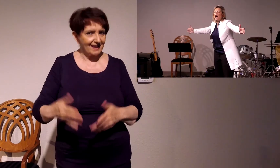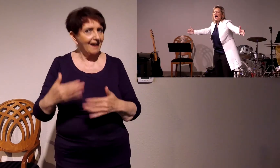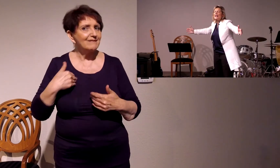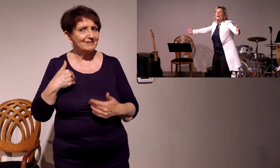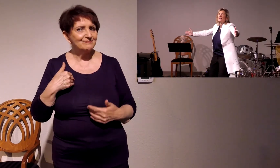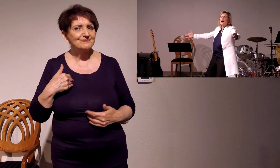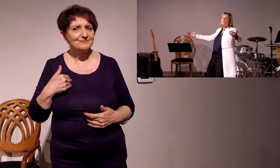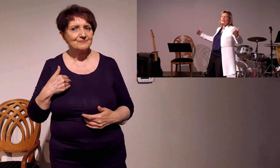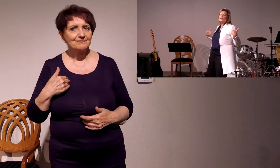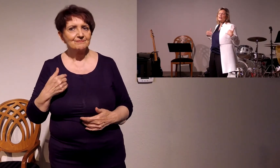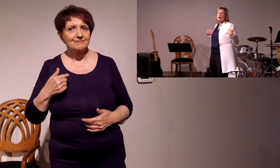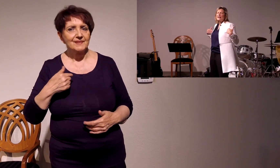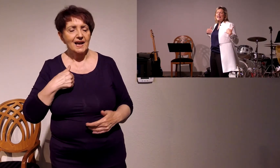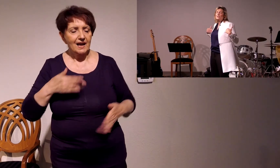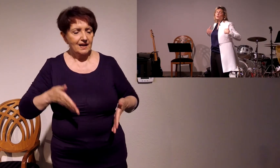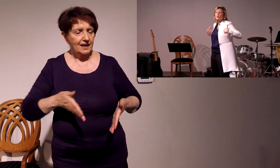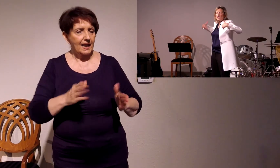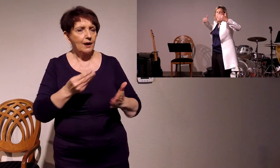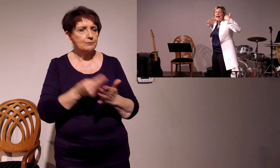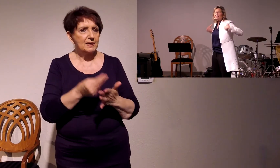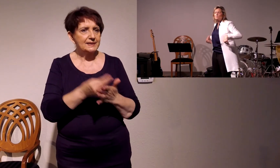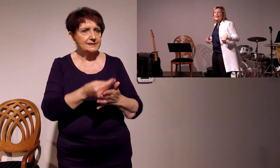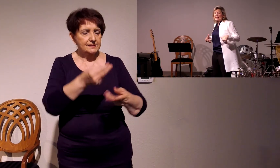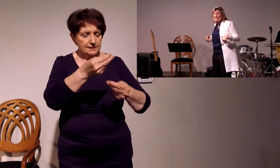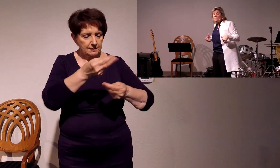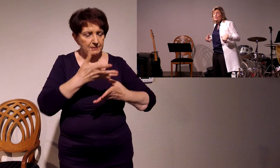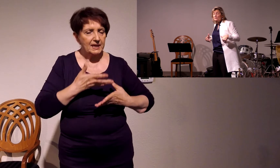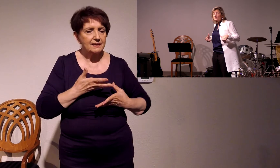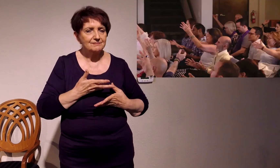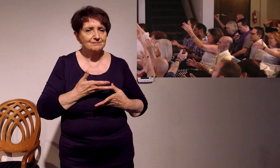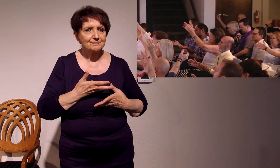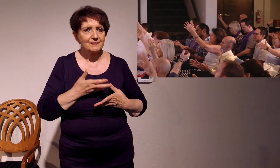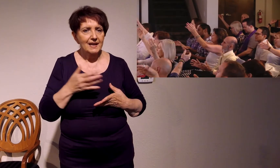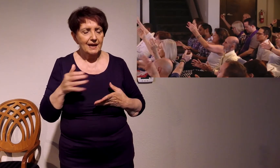As I allow money to come in as me,